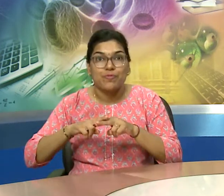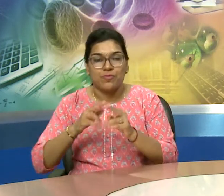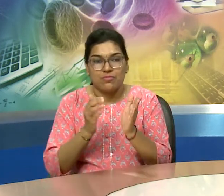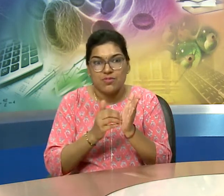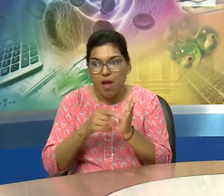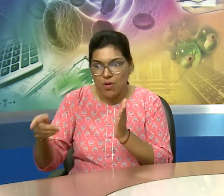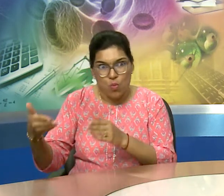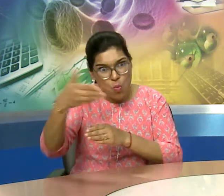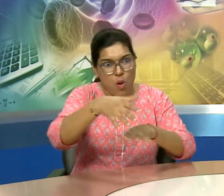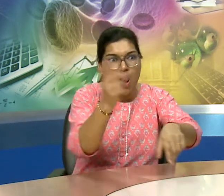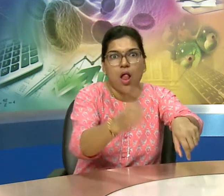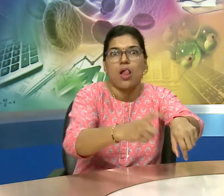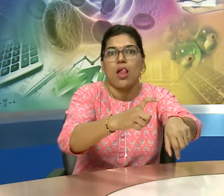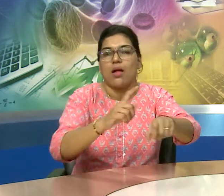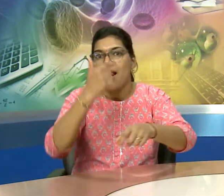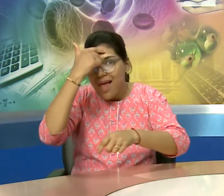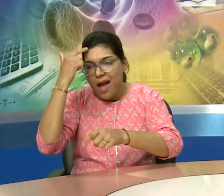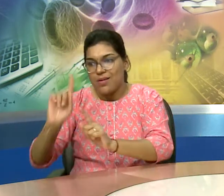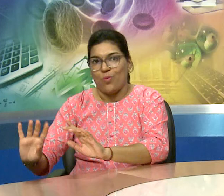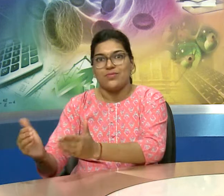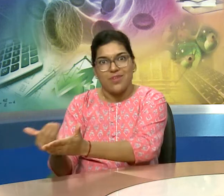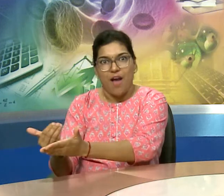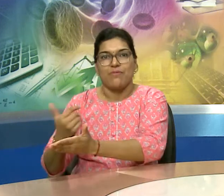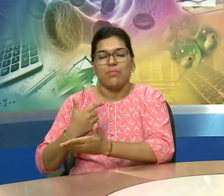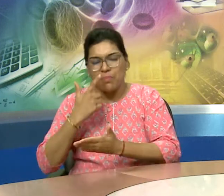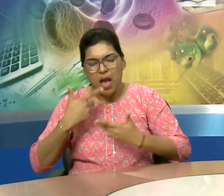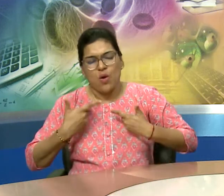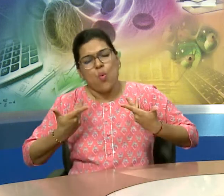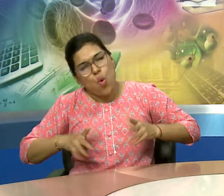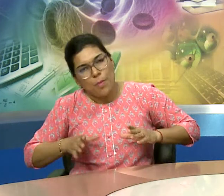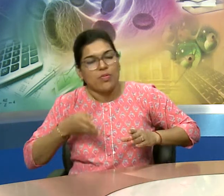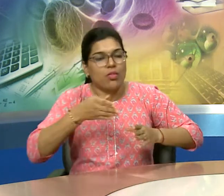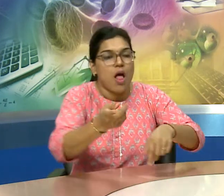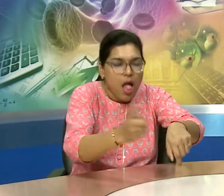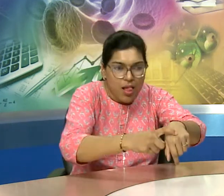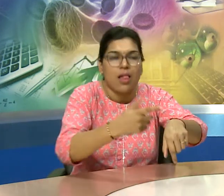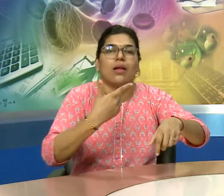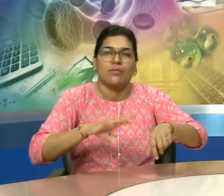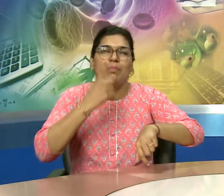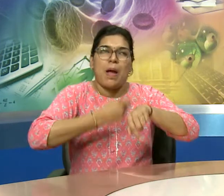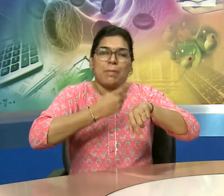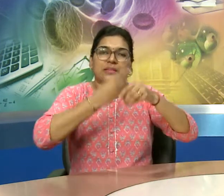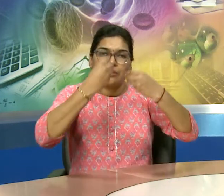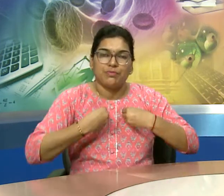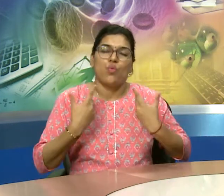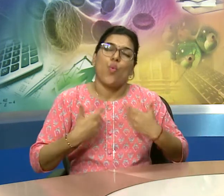because, being a mother, she went into the granary to get the rice.